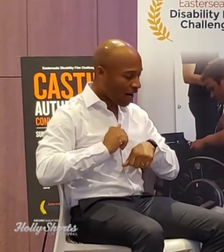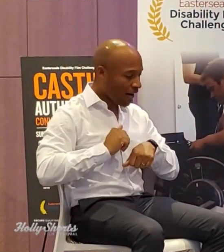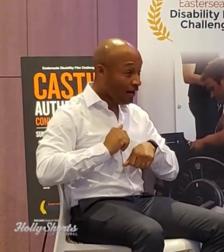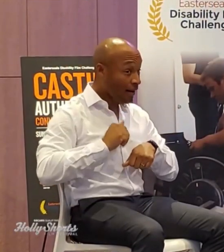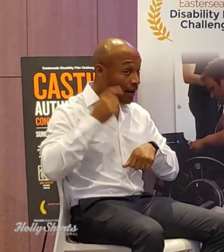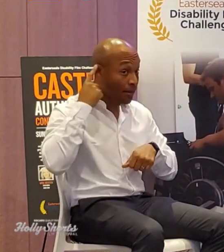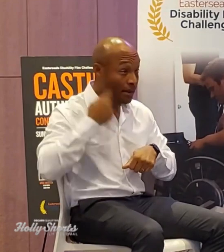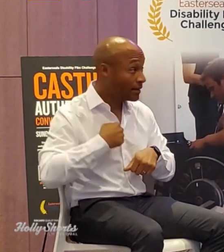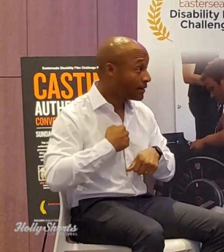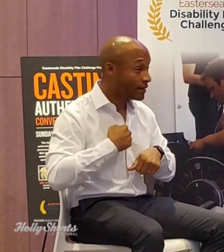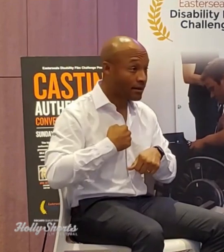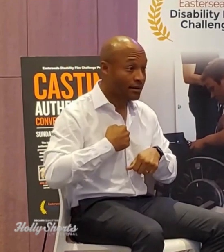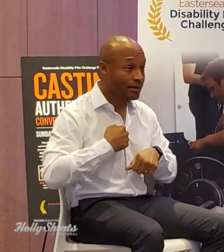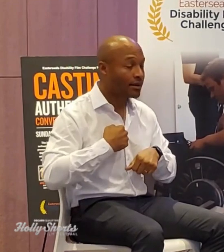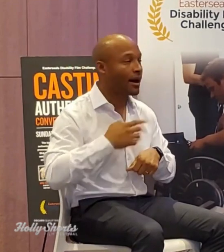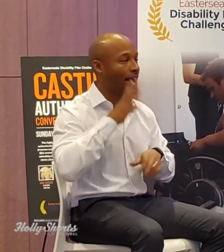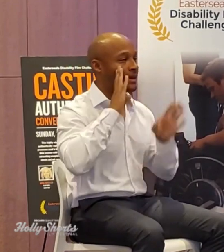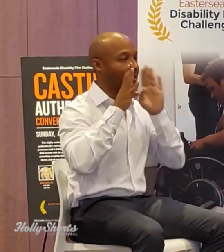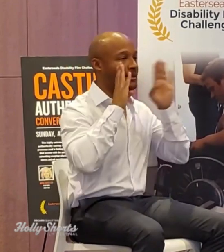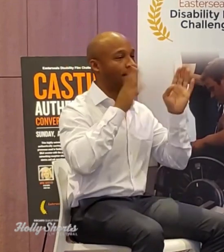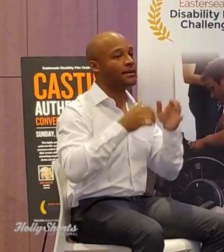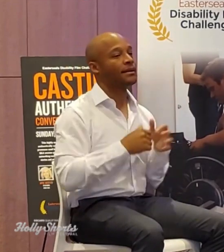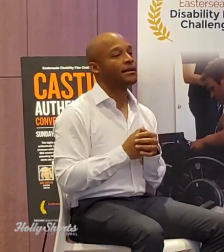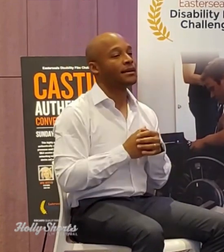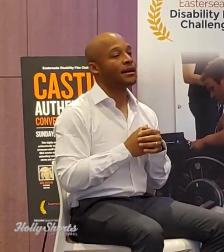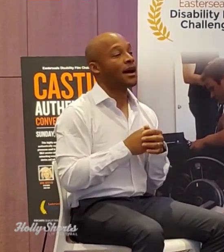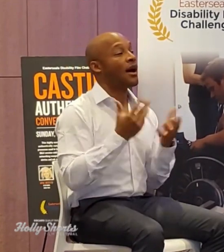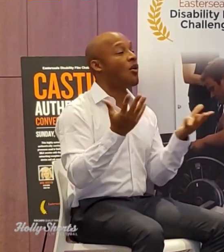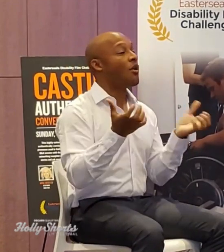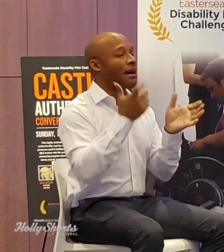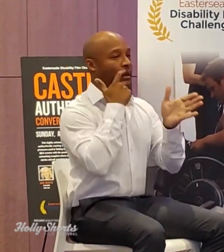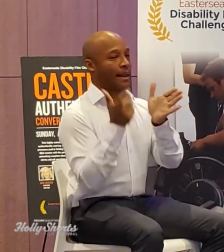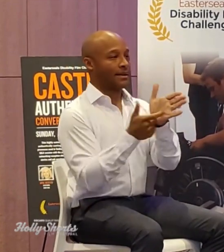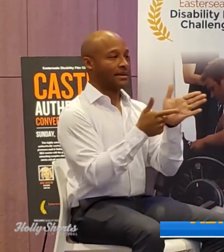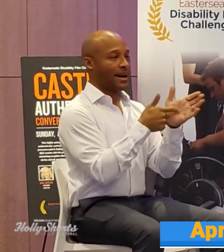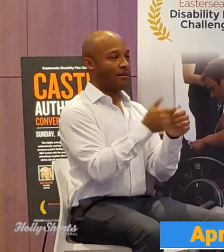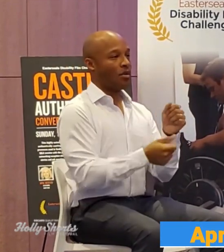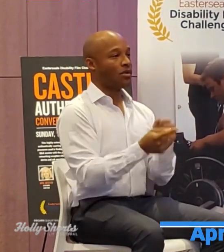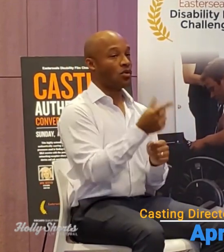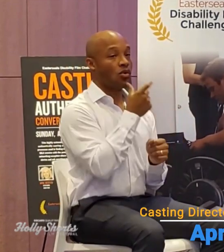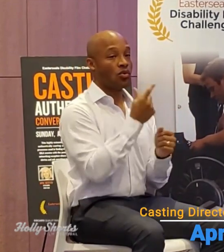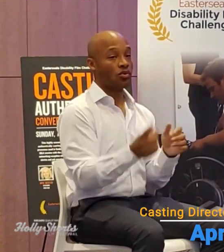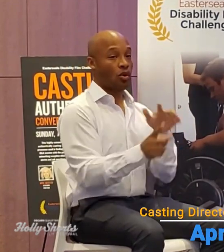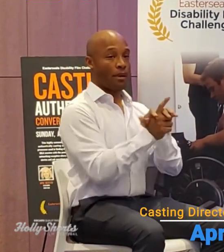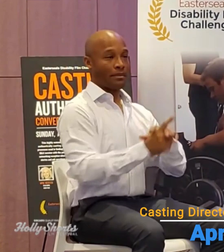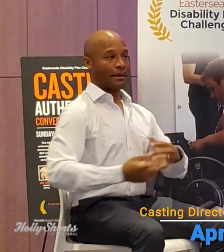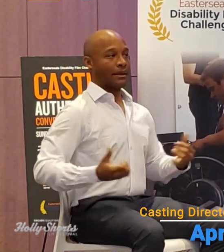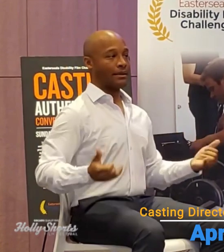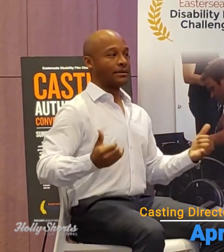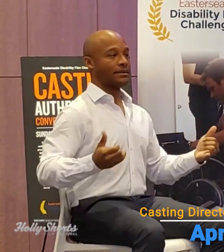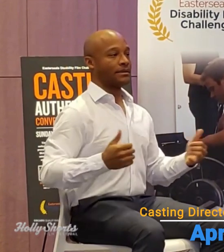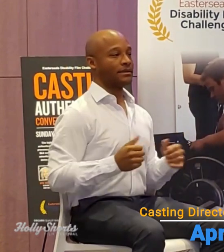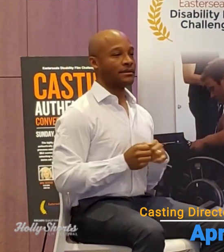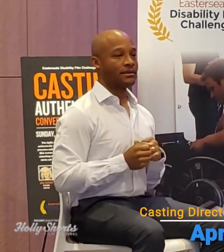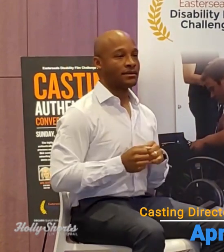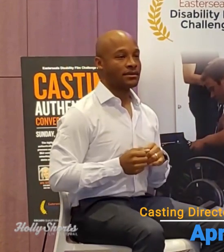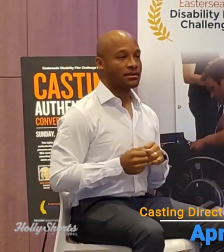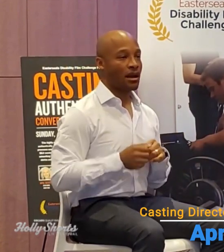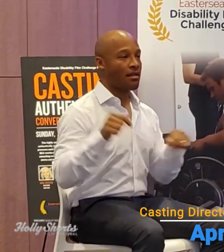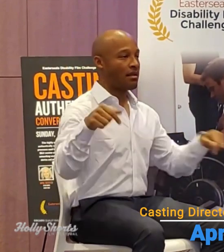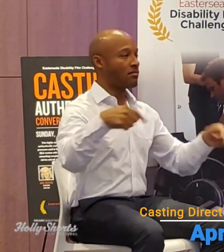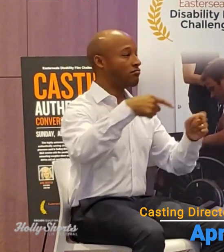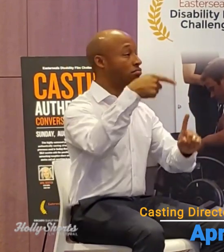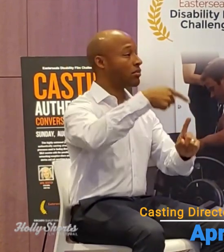Can you hear me? Yes. Hi. First off, I really just want to acknowledge everyone who came today. This is about